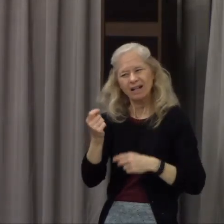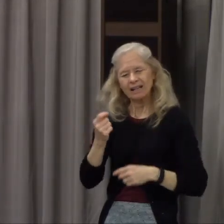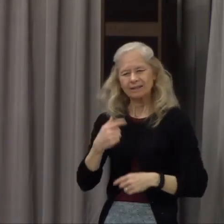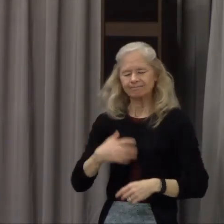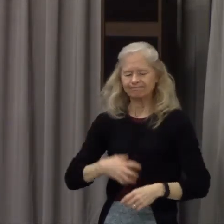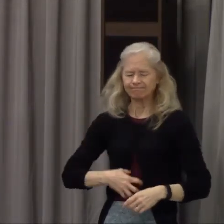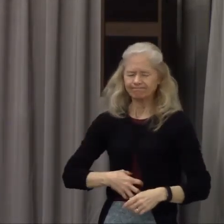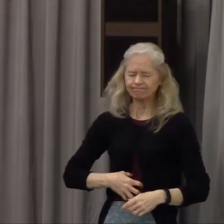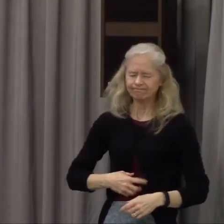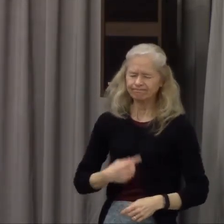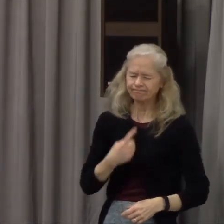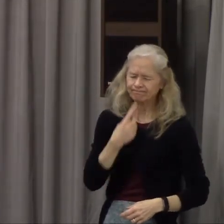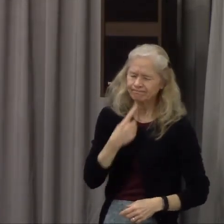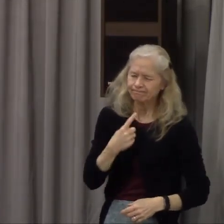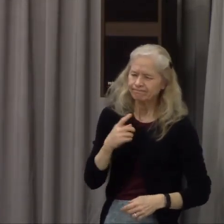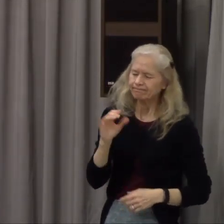right and pure for doing so.